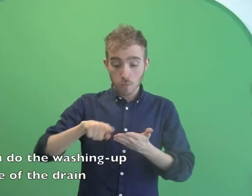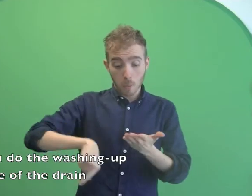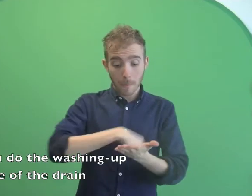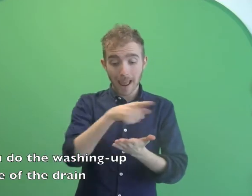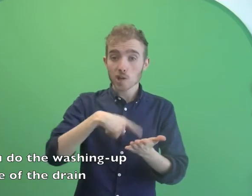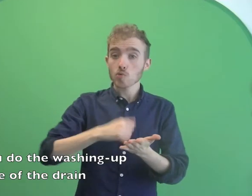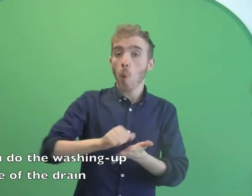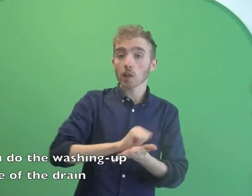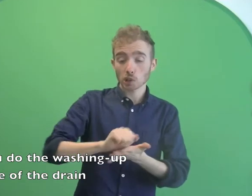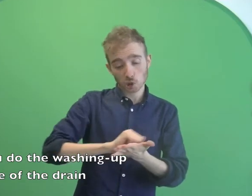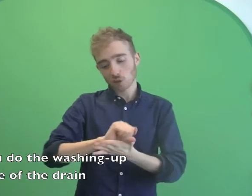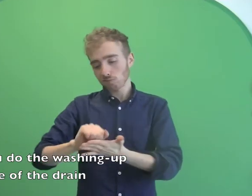When you do the washing up